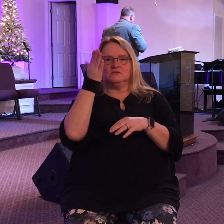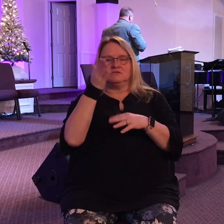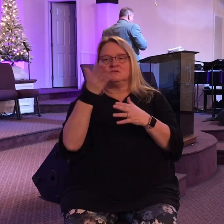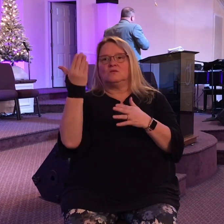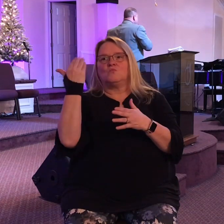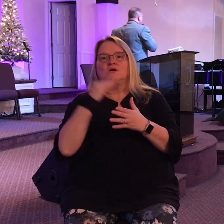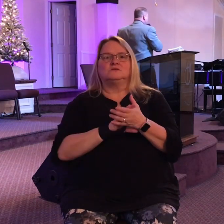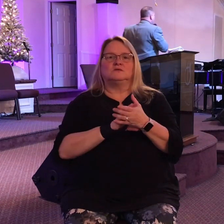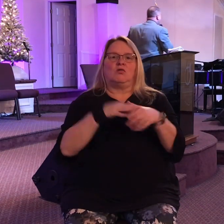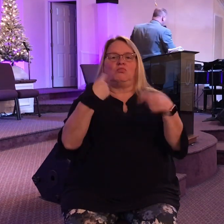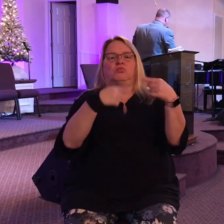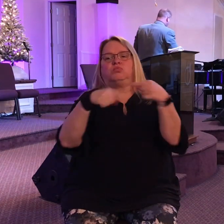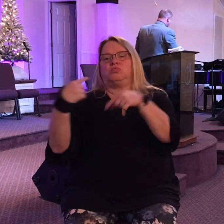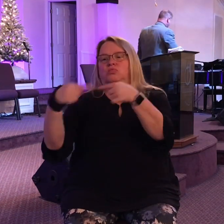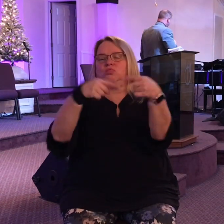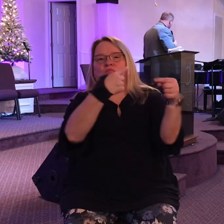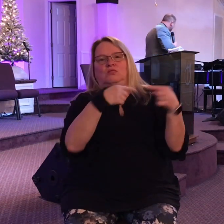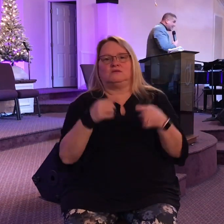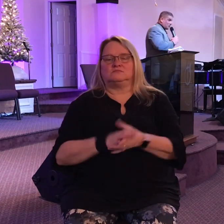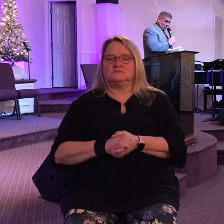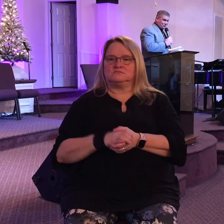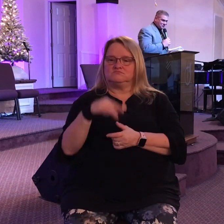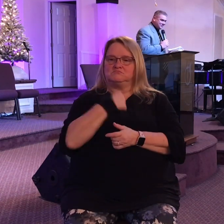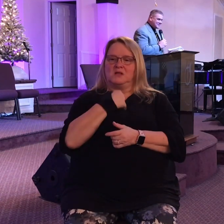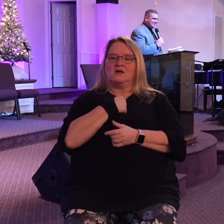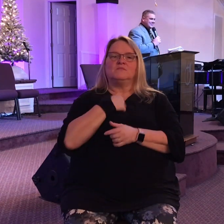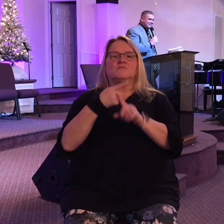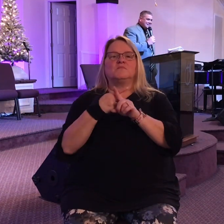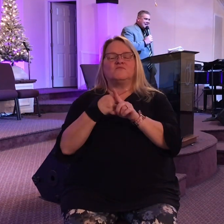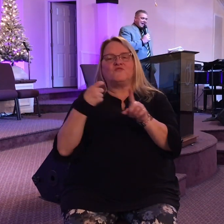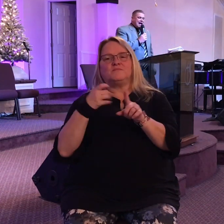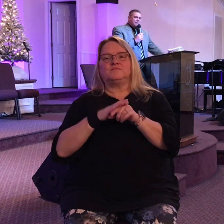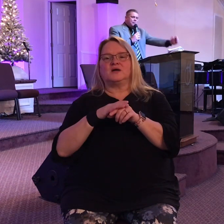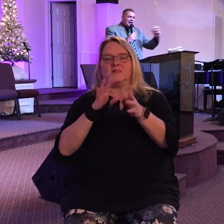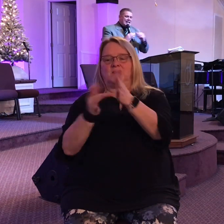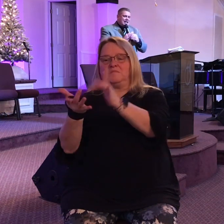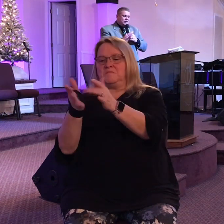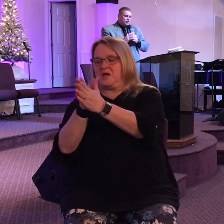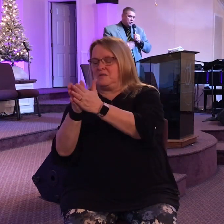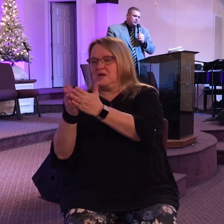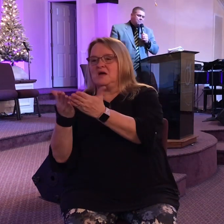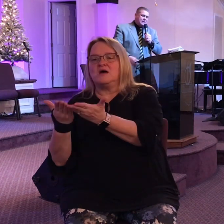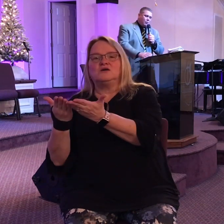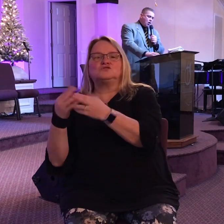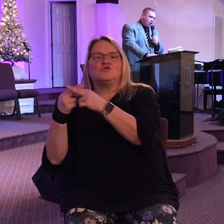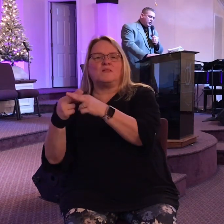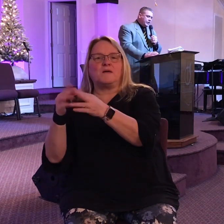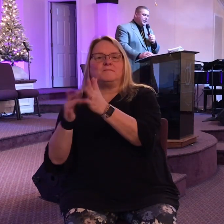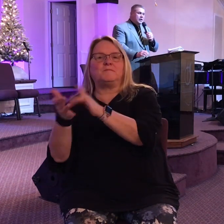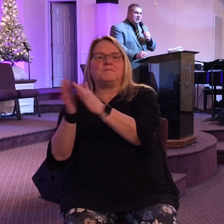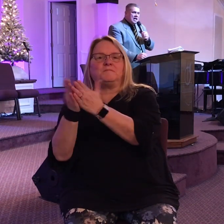Belt, where things don't change very easy in the church. And I remember when I came into the church and people